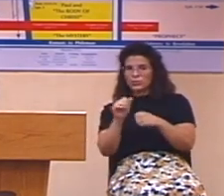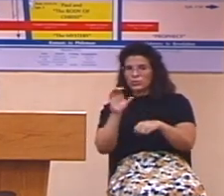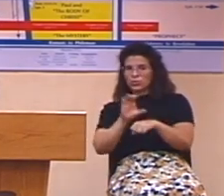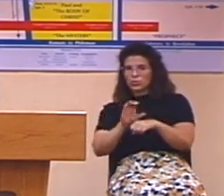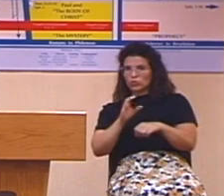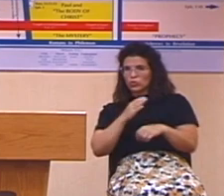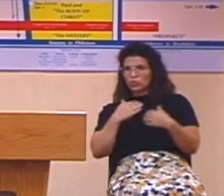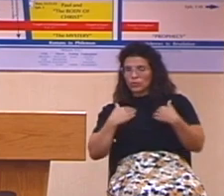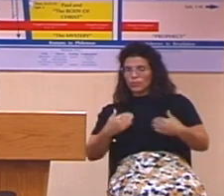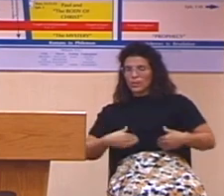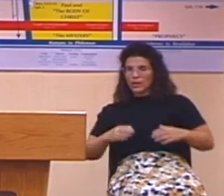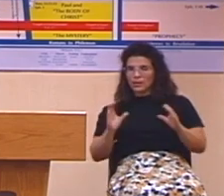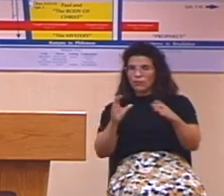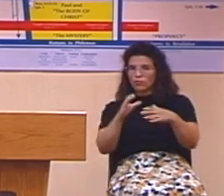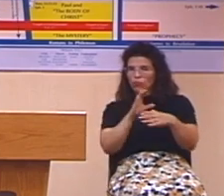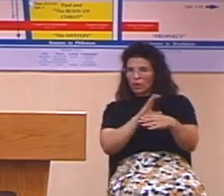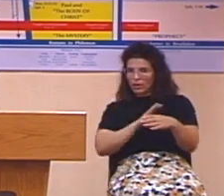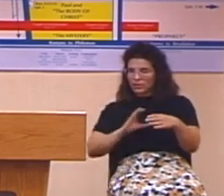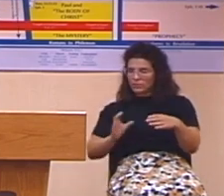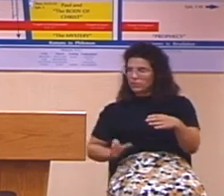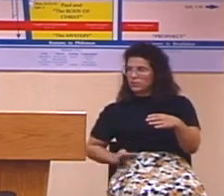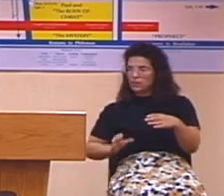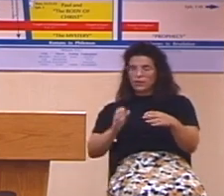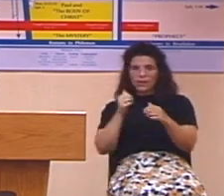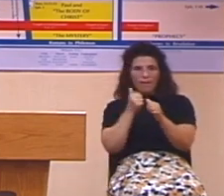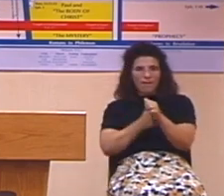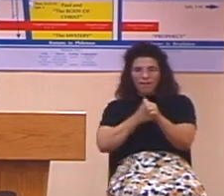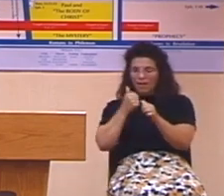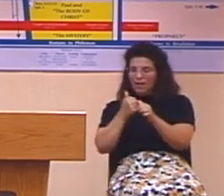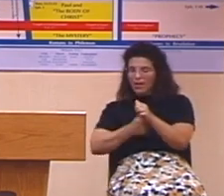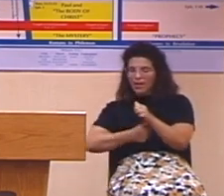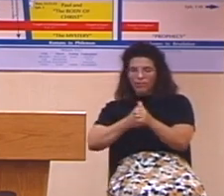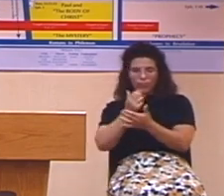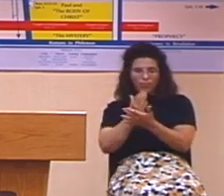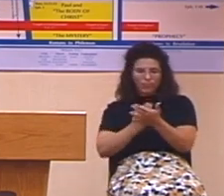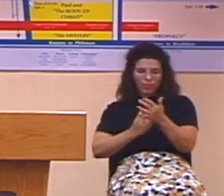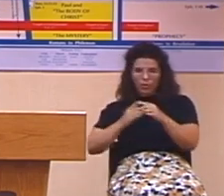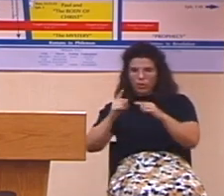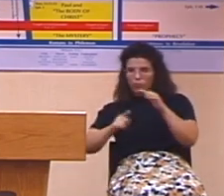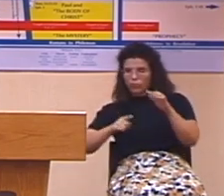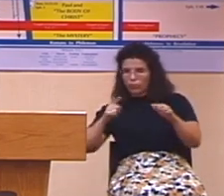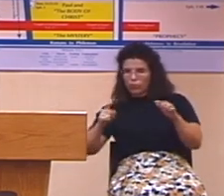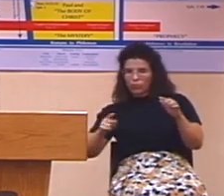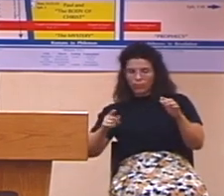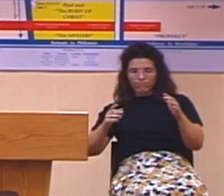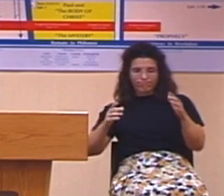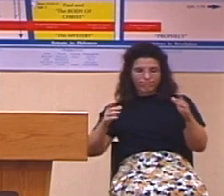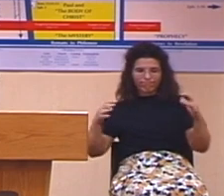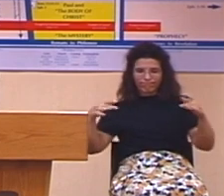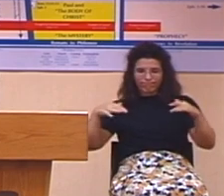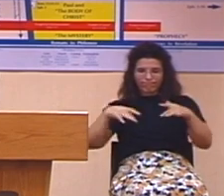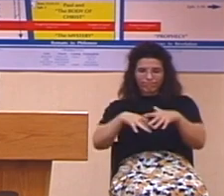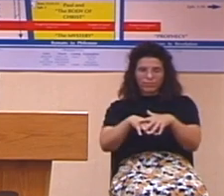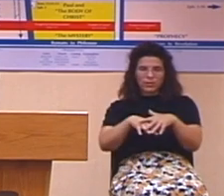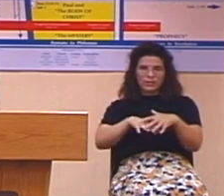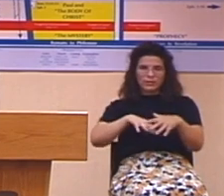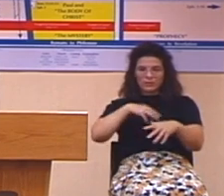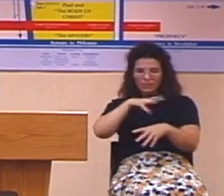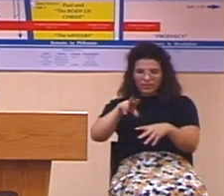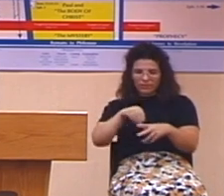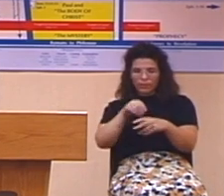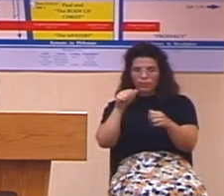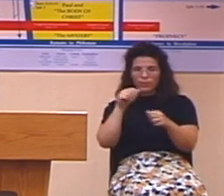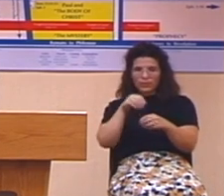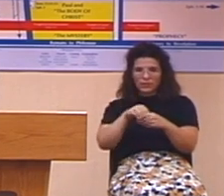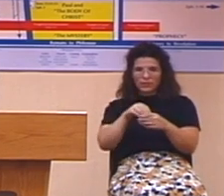the body of Christ, other members, all of it. You got every gamut, every facet of your life is in the book of Romans.